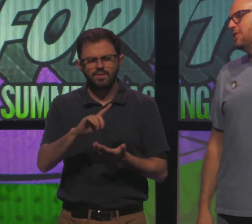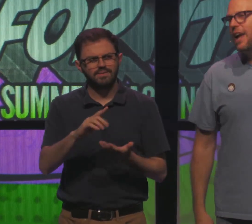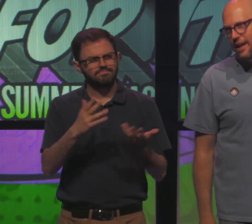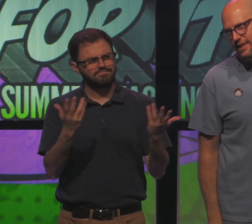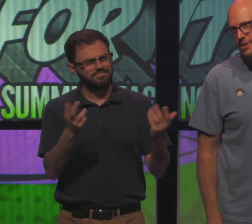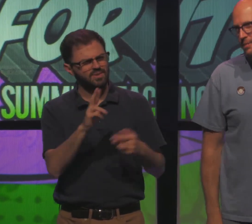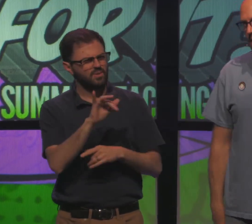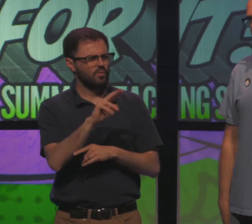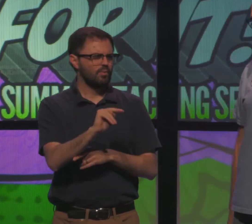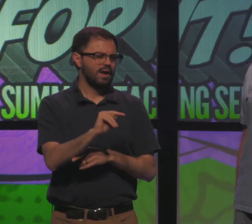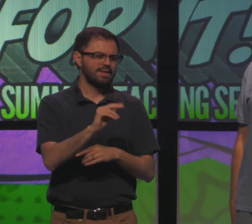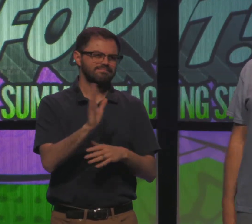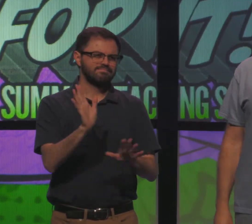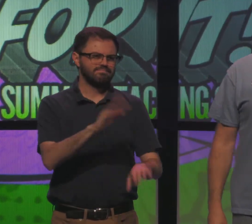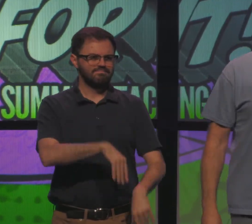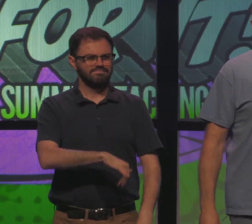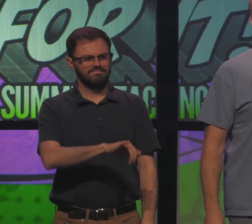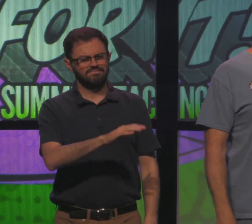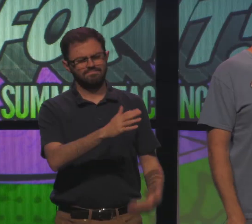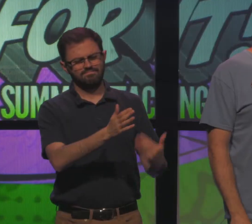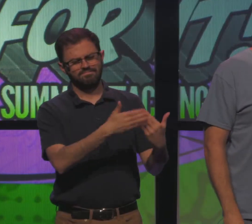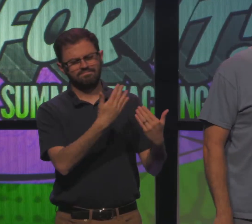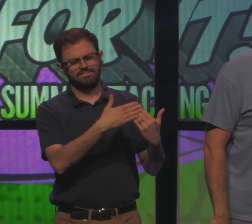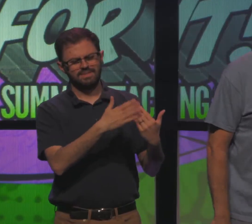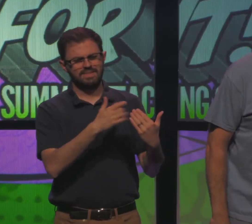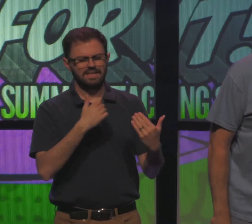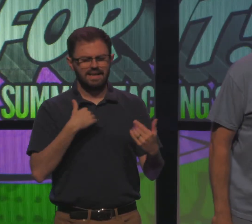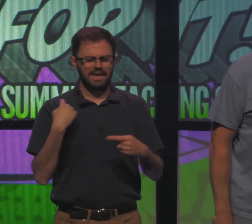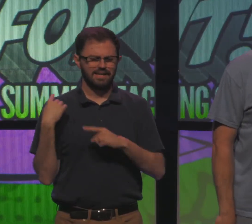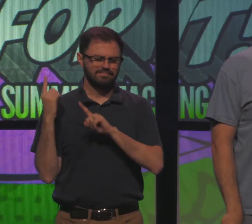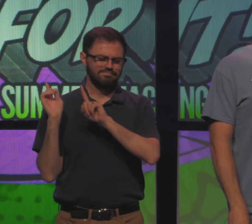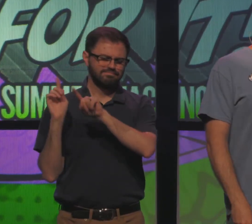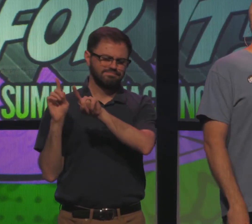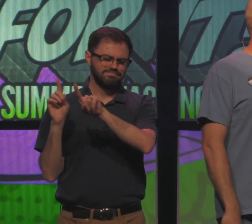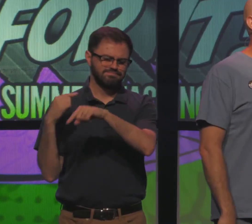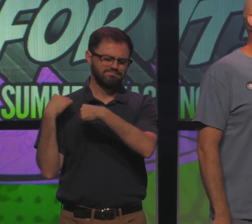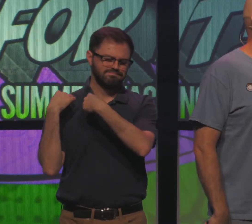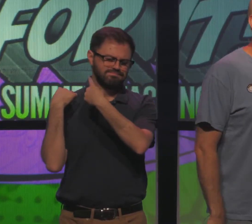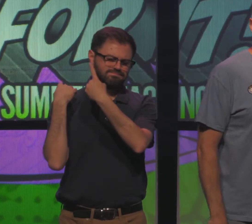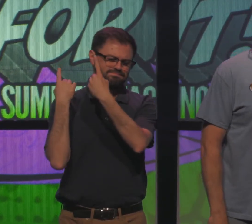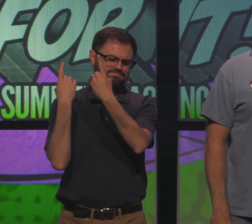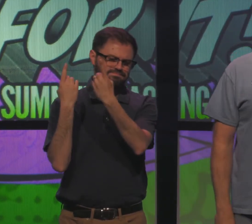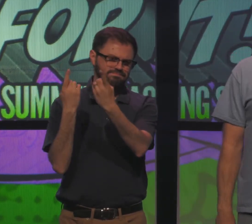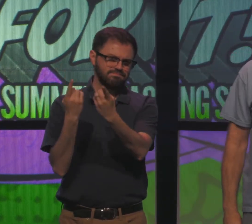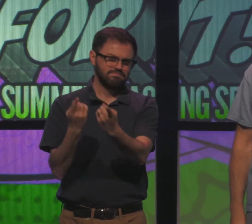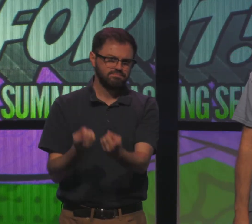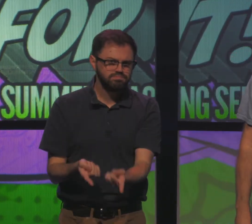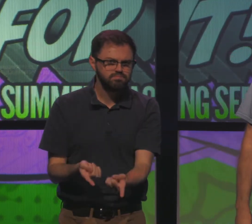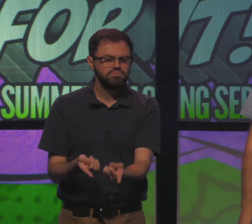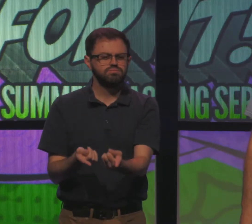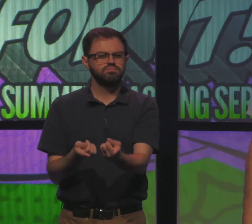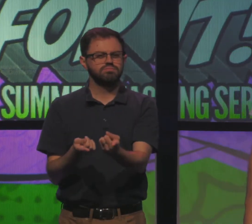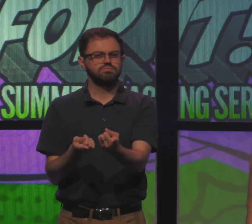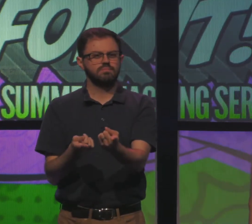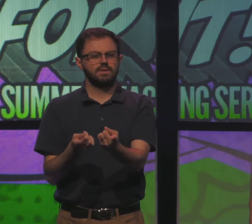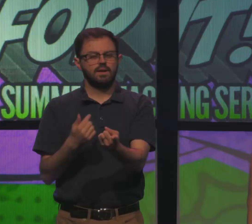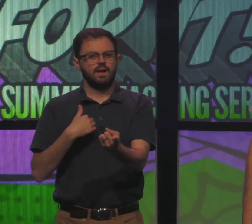come on, challenge me. I'm a veteran peacemaker. I mean, I haven't lost my temper in like 7